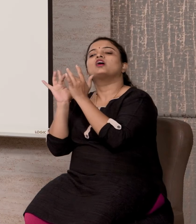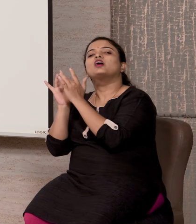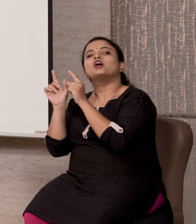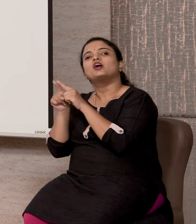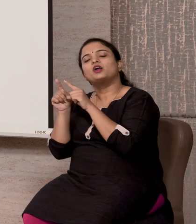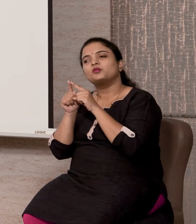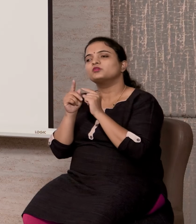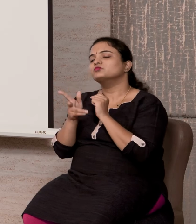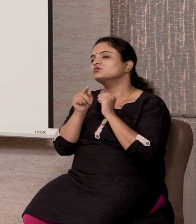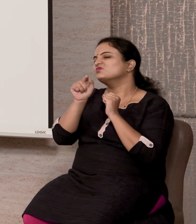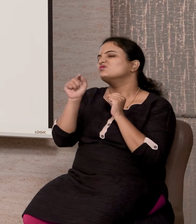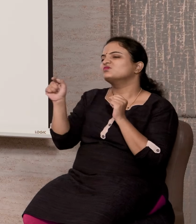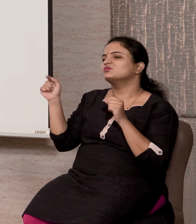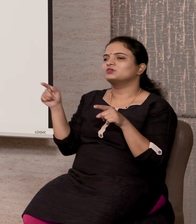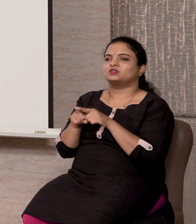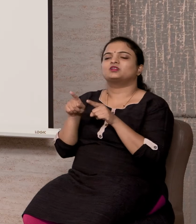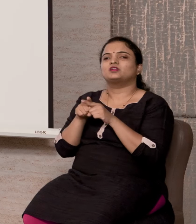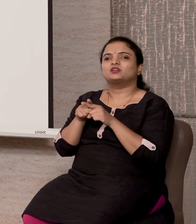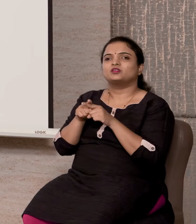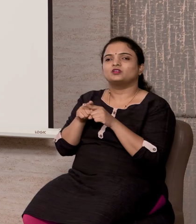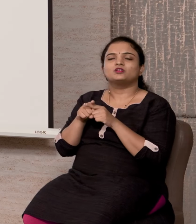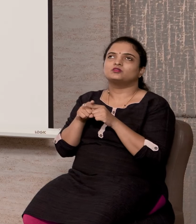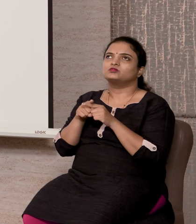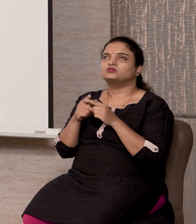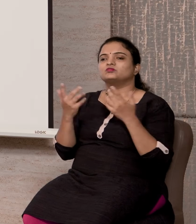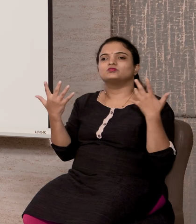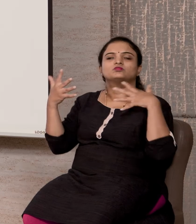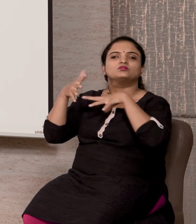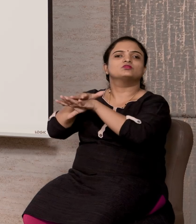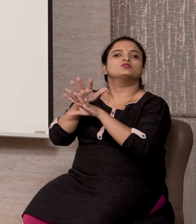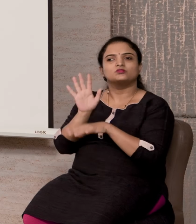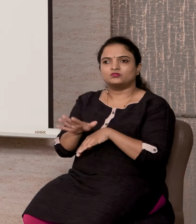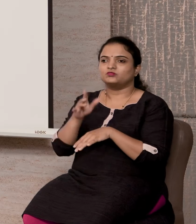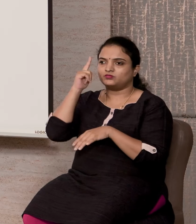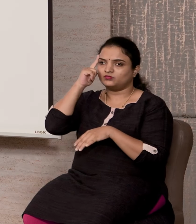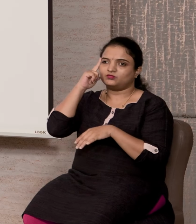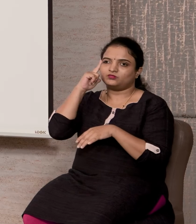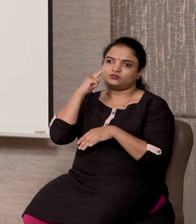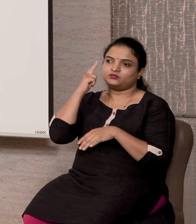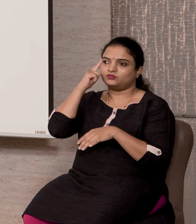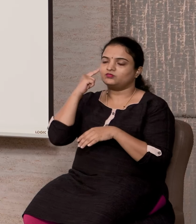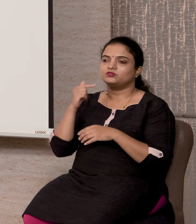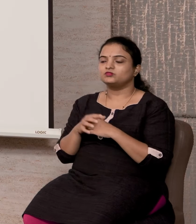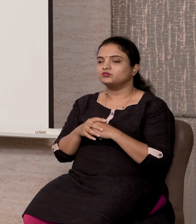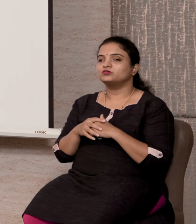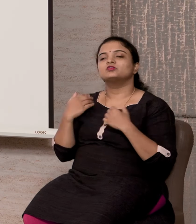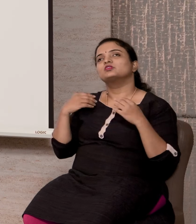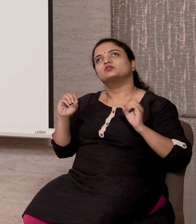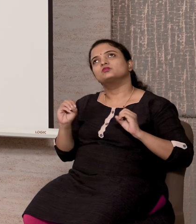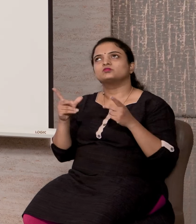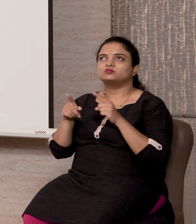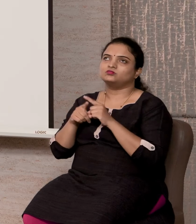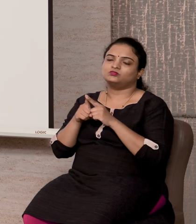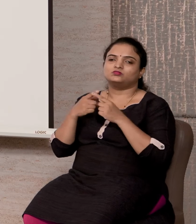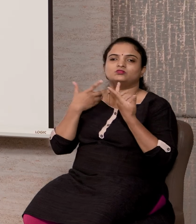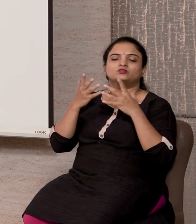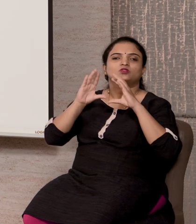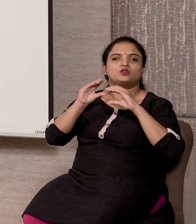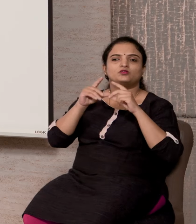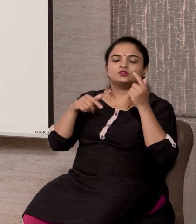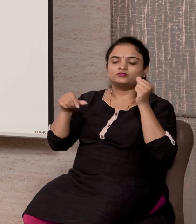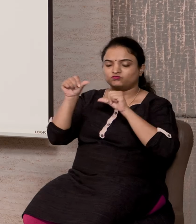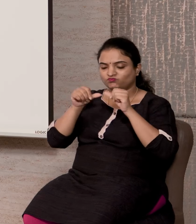security and so on. So it is very finely blended across the curricula, right? And we also started teaching this in software engineering projects